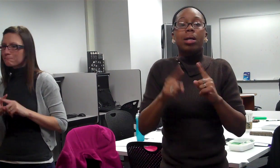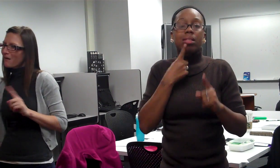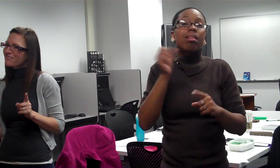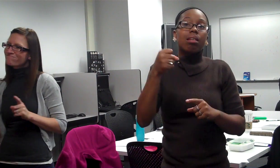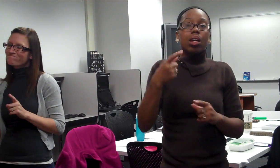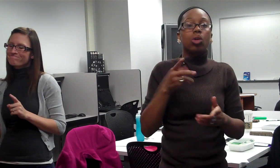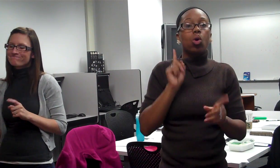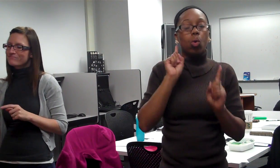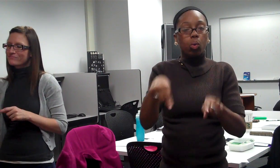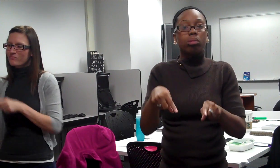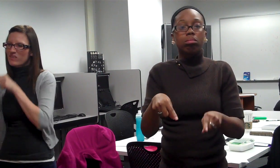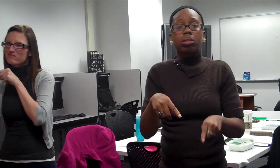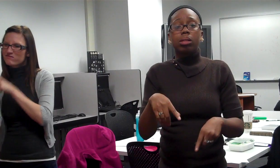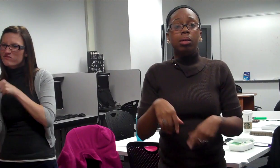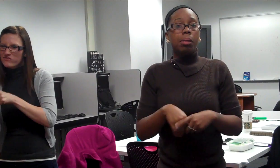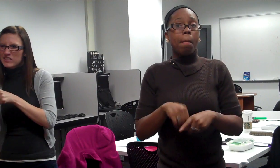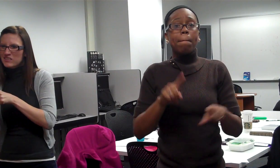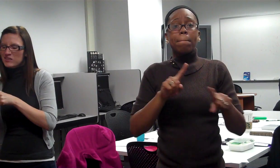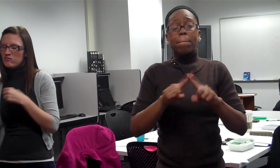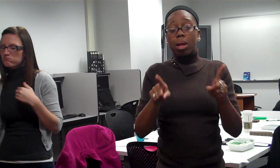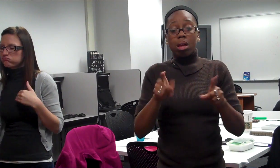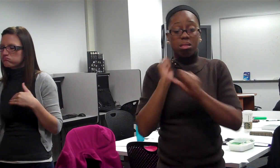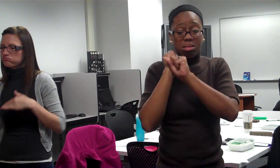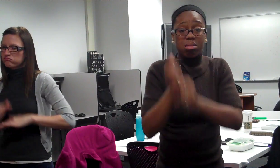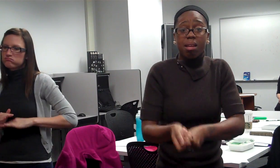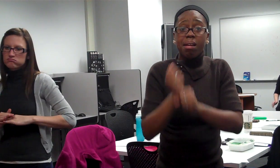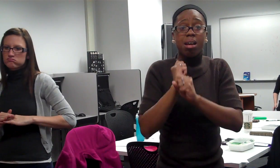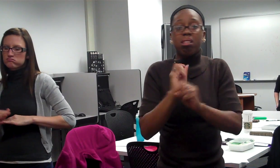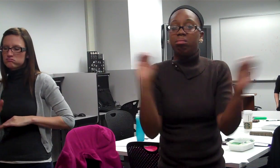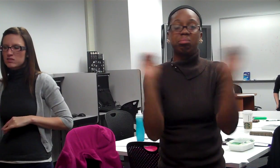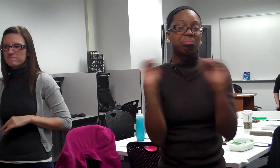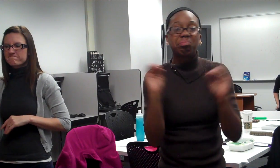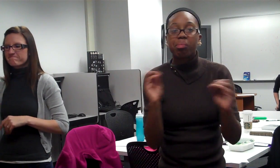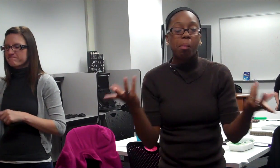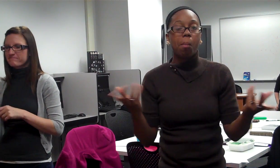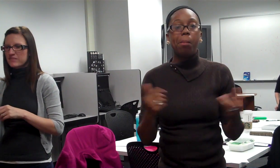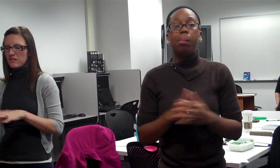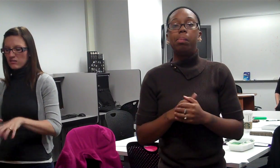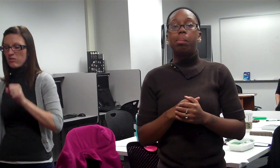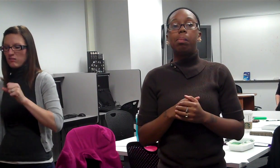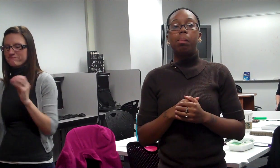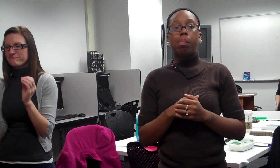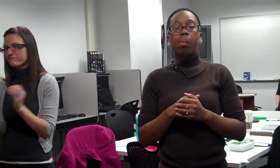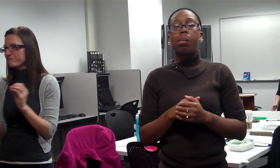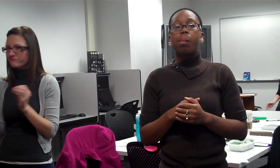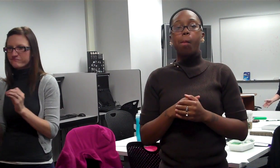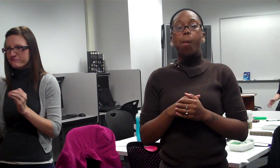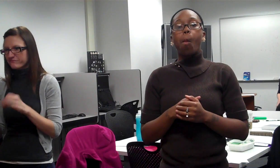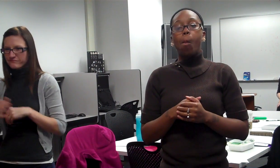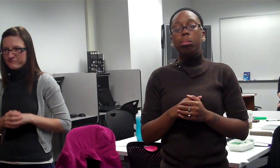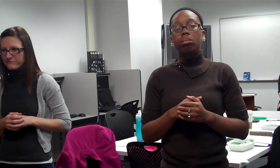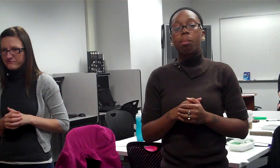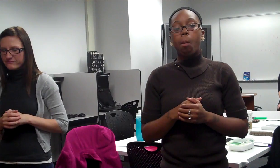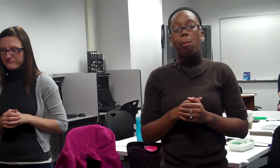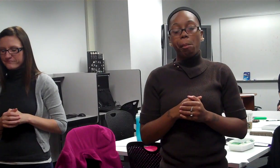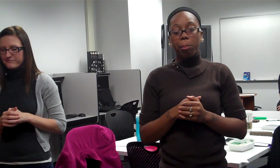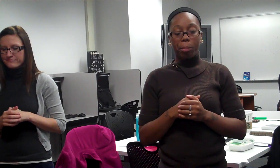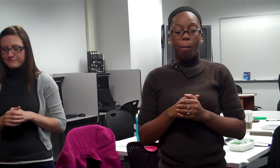anything, so he was pretty discouraged that all of his efforts to get to the boat were for nothing. The next day is